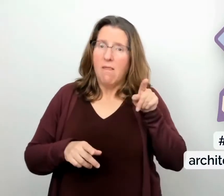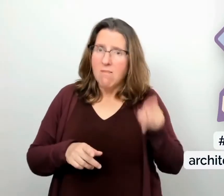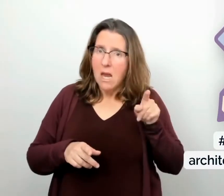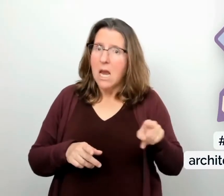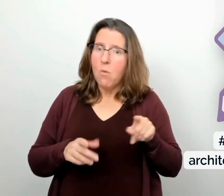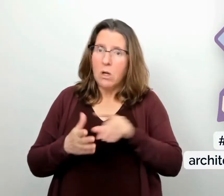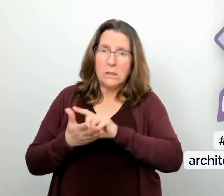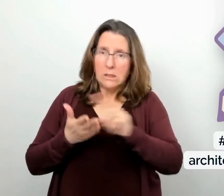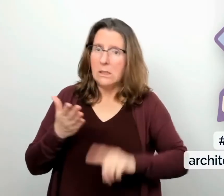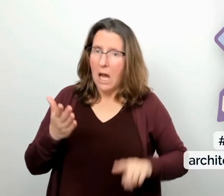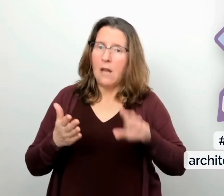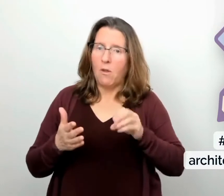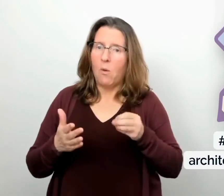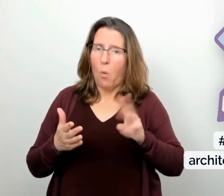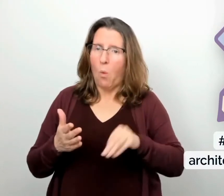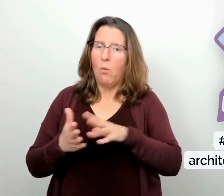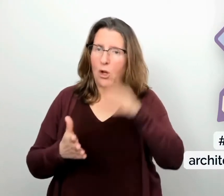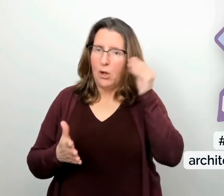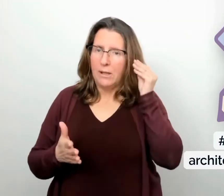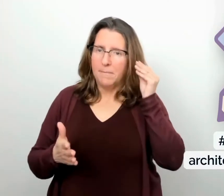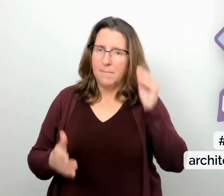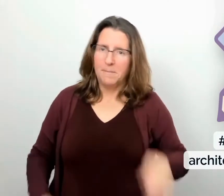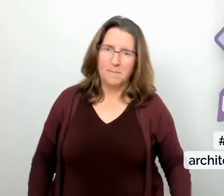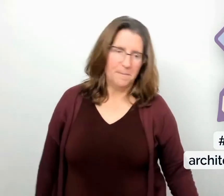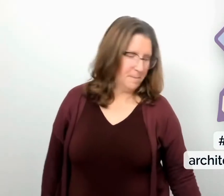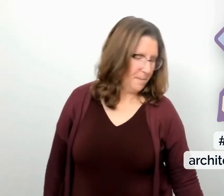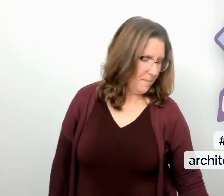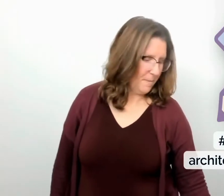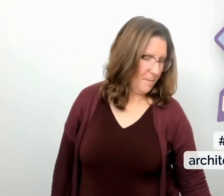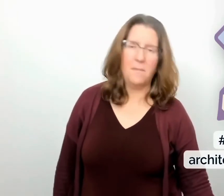attention. He was taking control of his own learning.